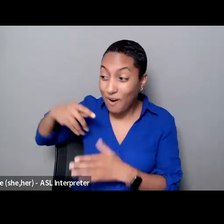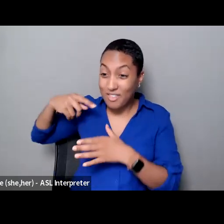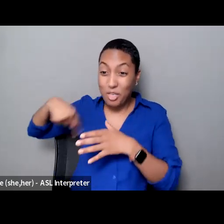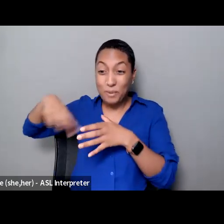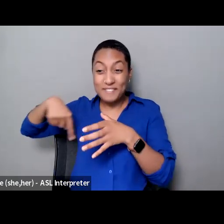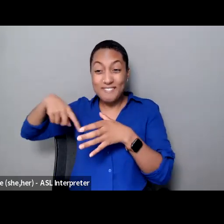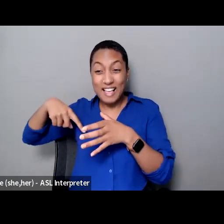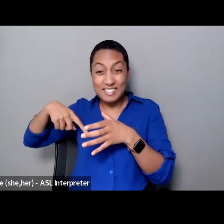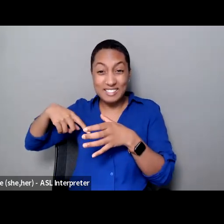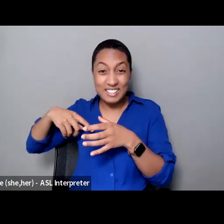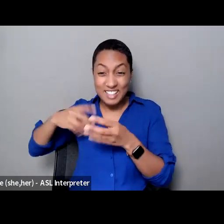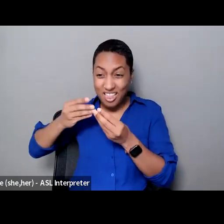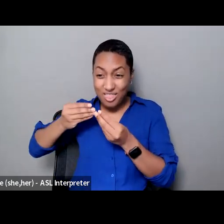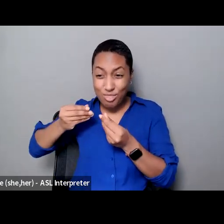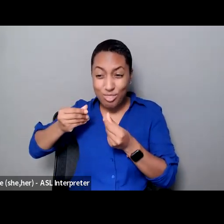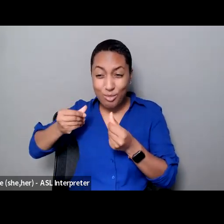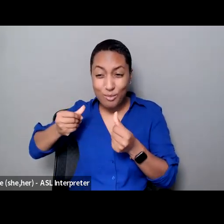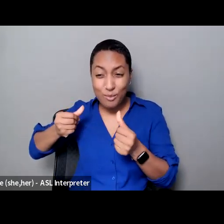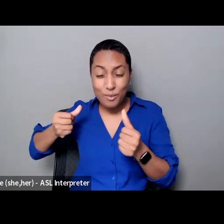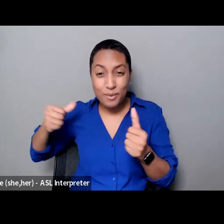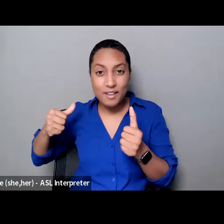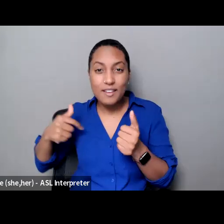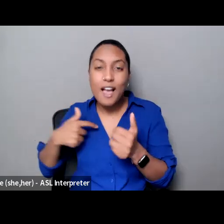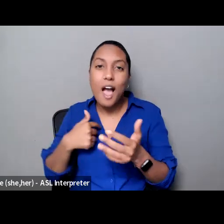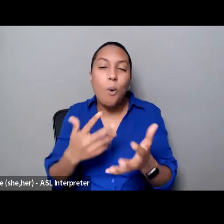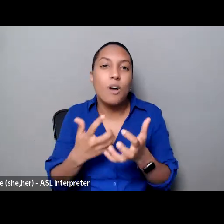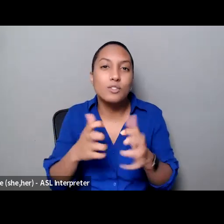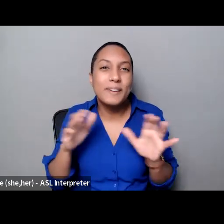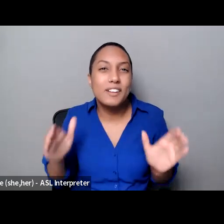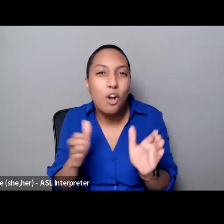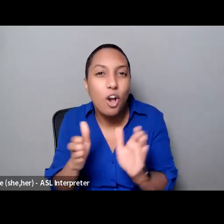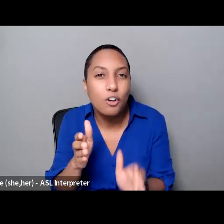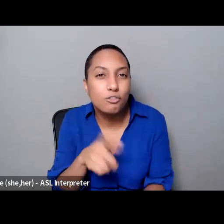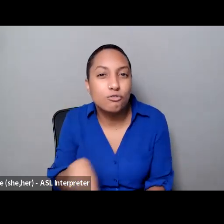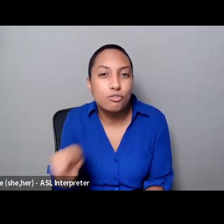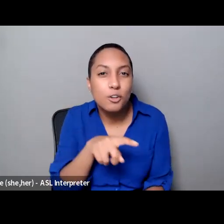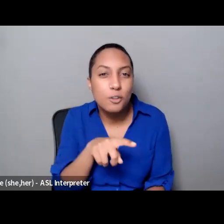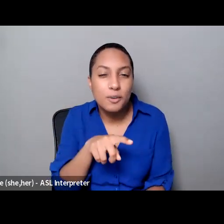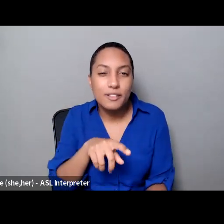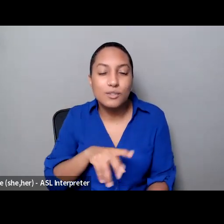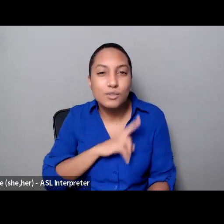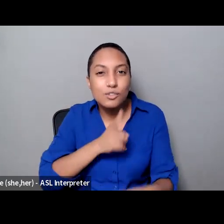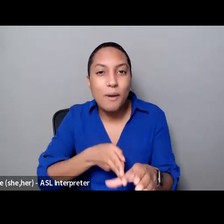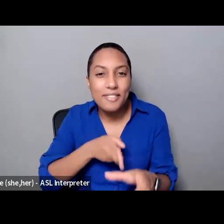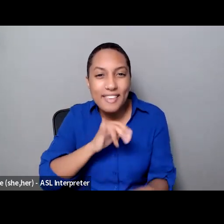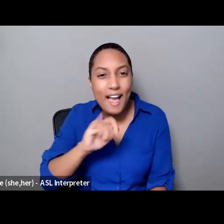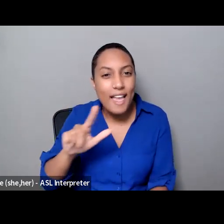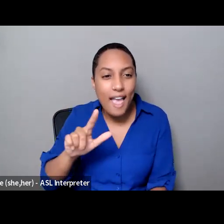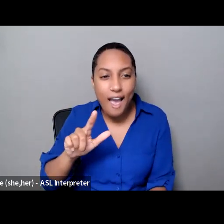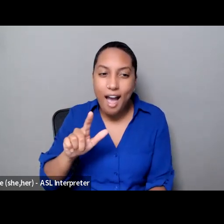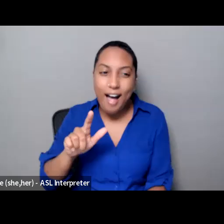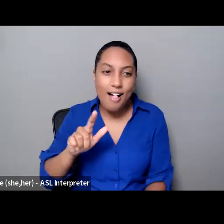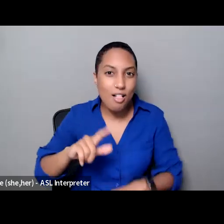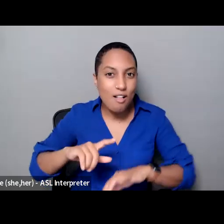encourage all of you to interview the IL pioneers in your state and begin writing down those